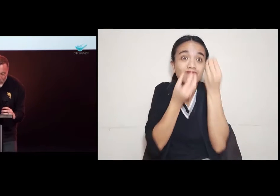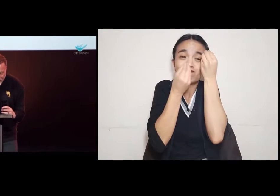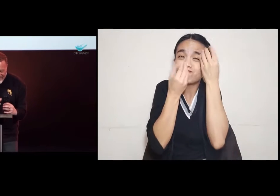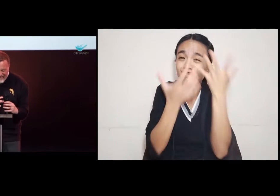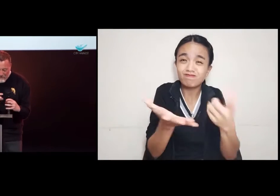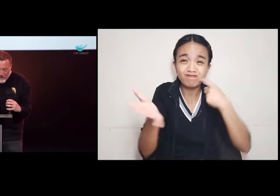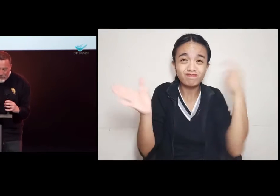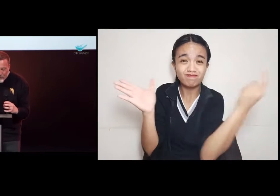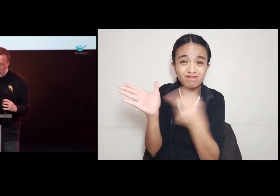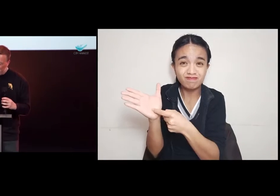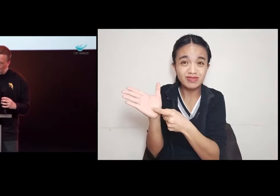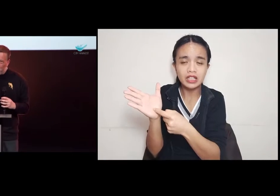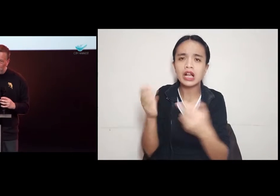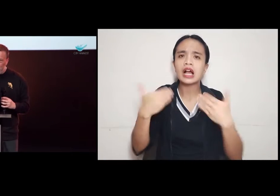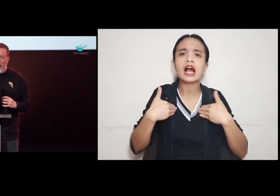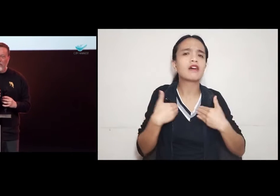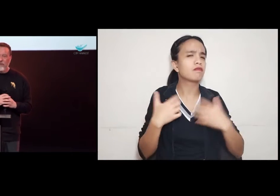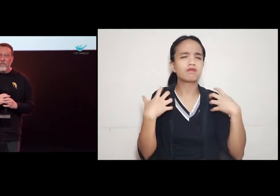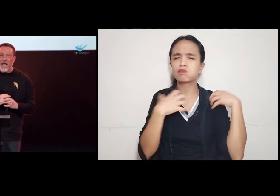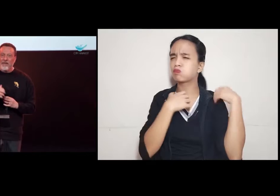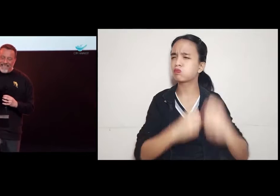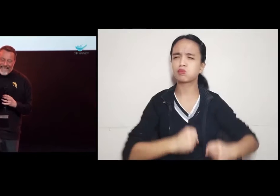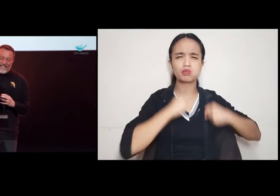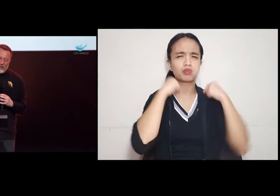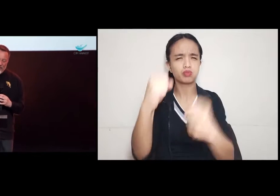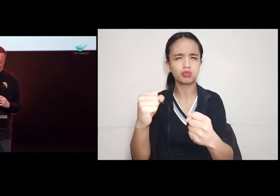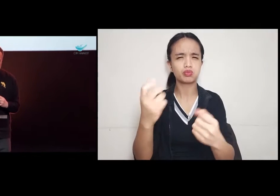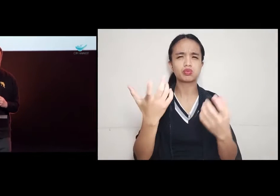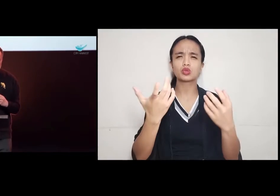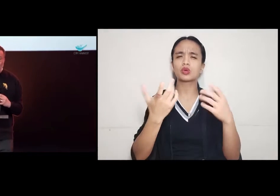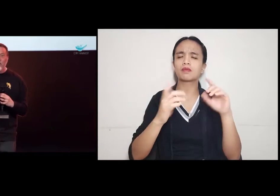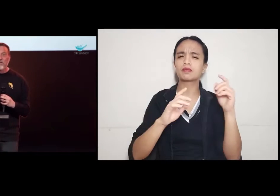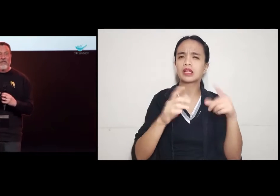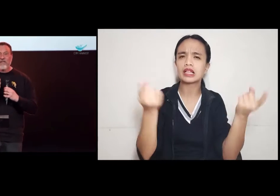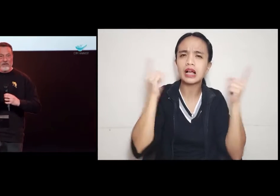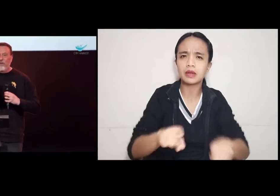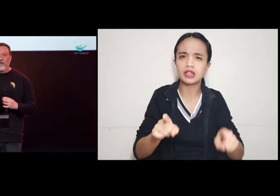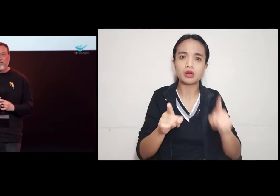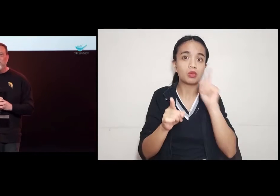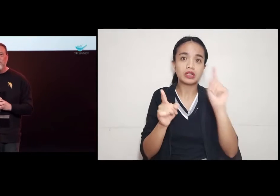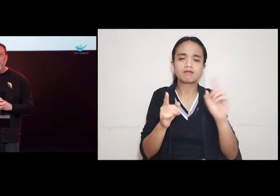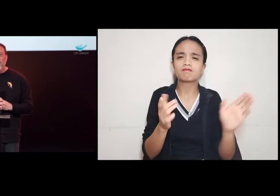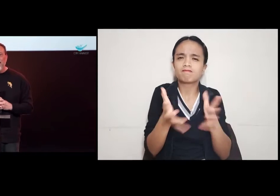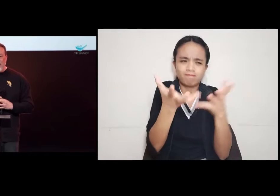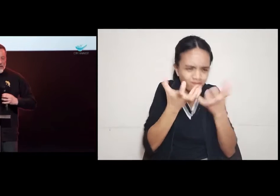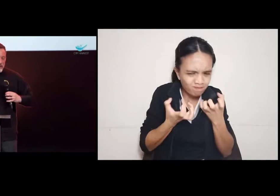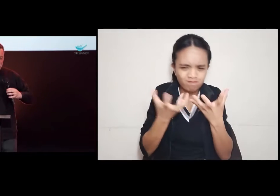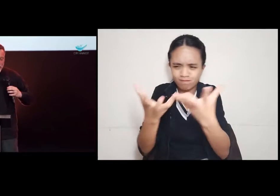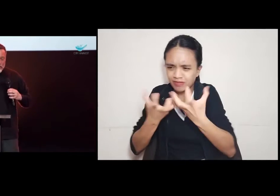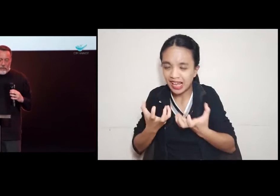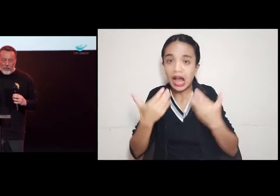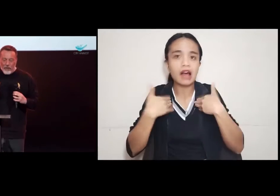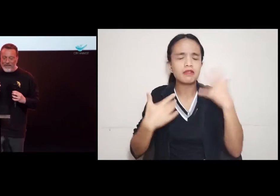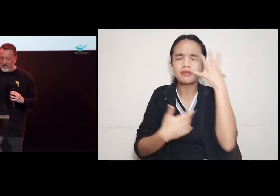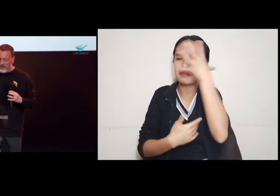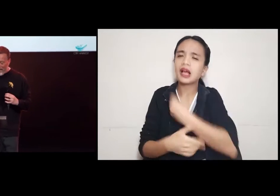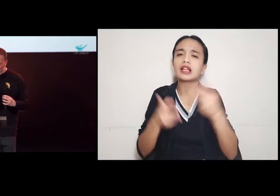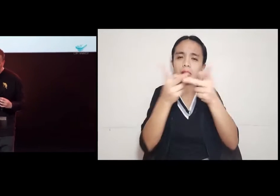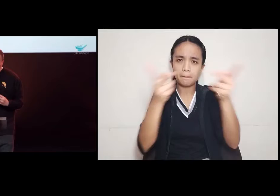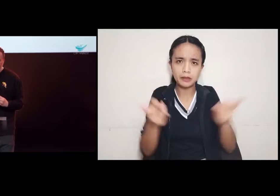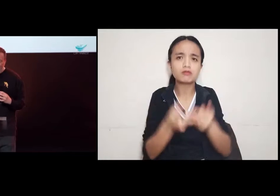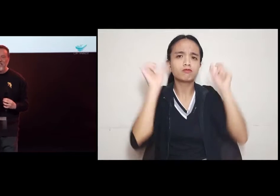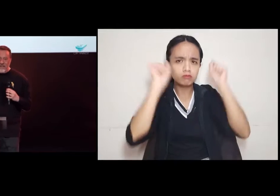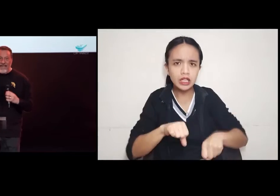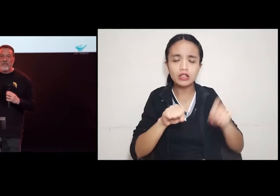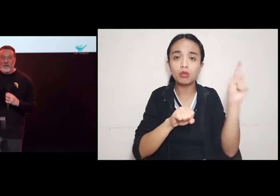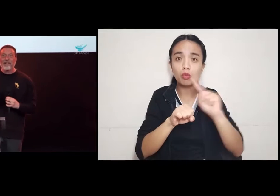to notice that in the middle of this, there's something really powerful. Because in it, you discover the courage of desperation. There's this beautiful place